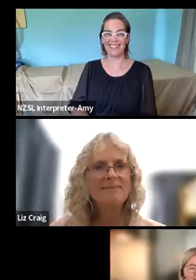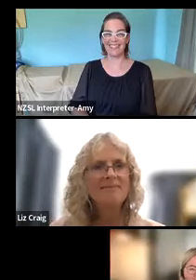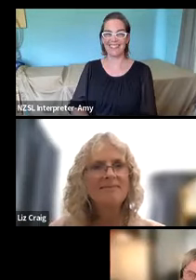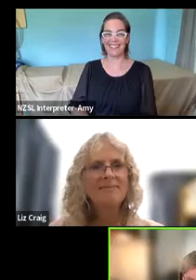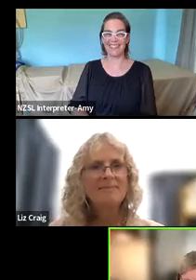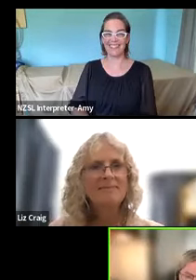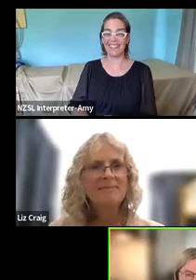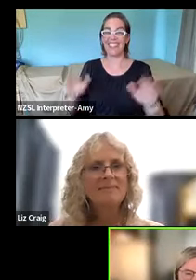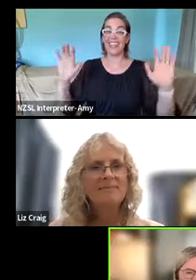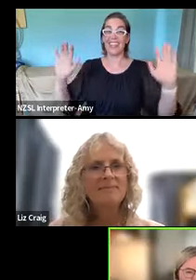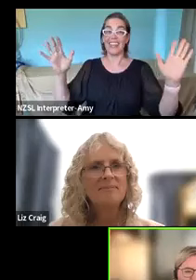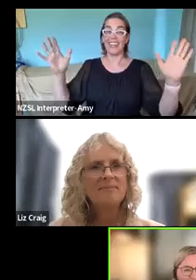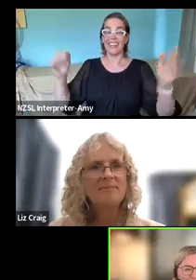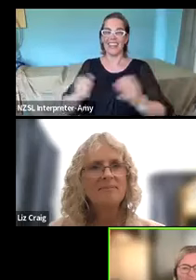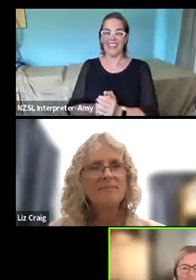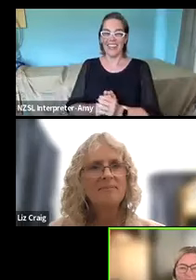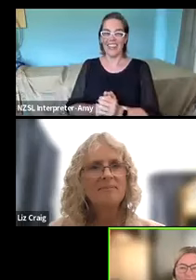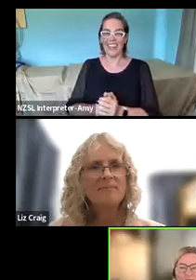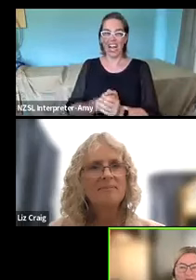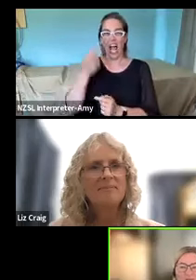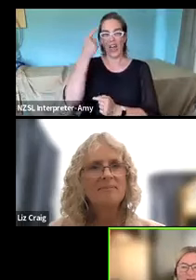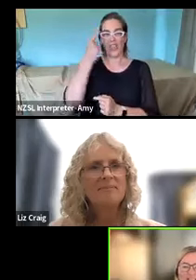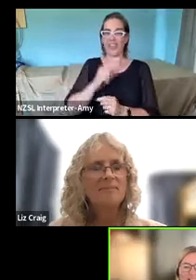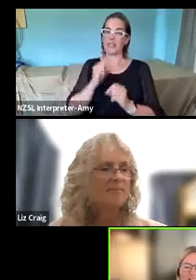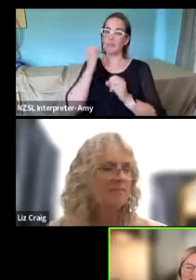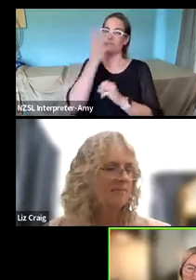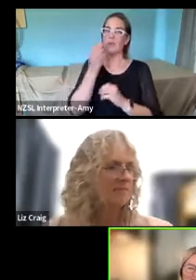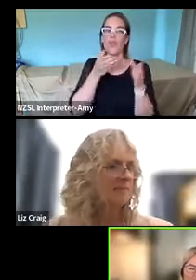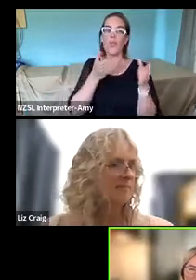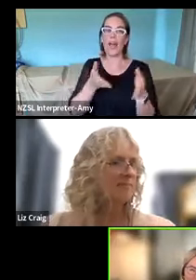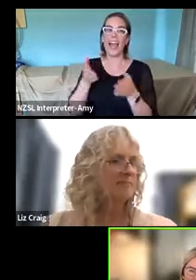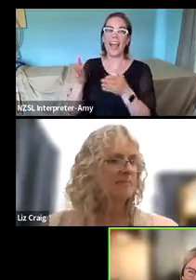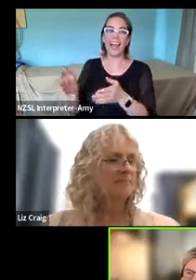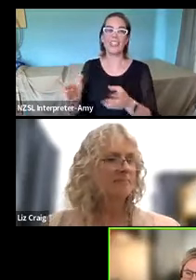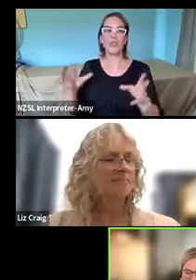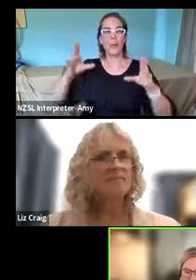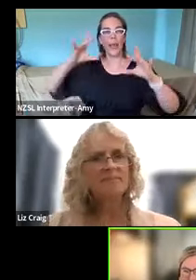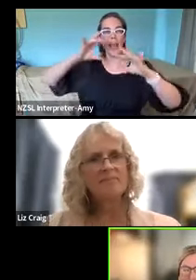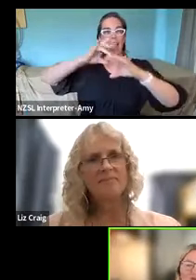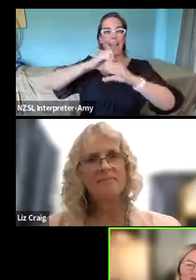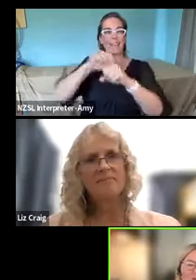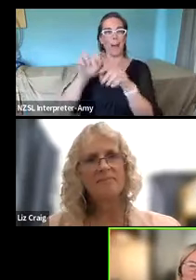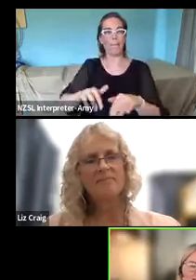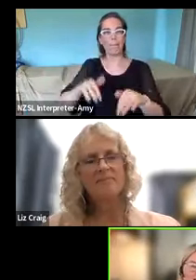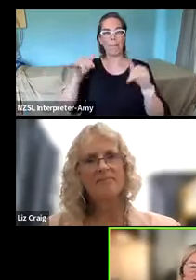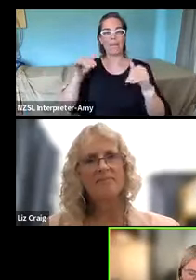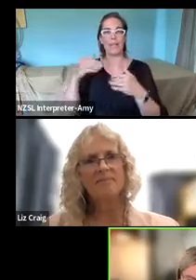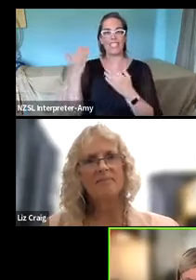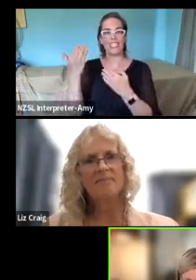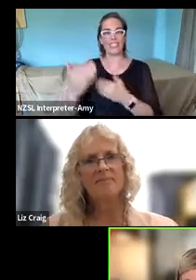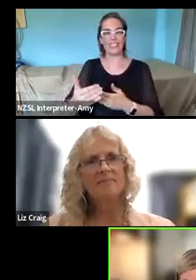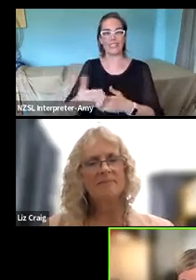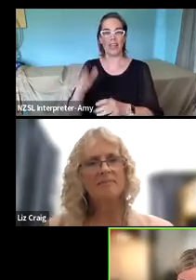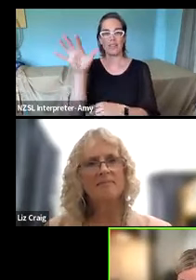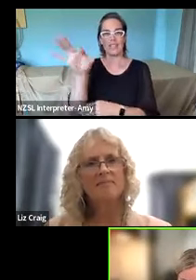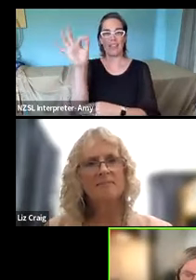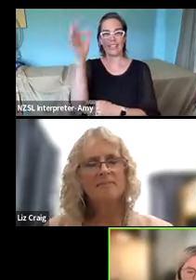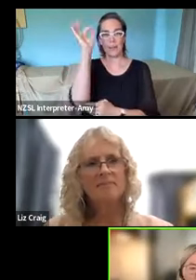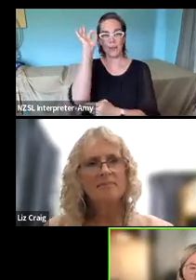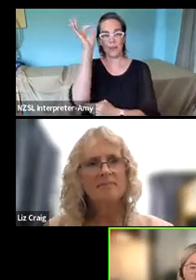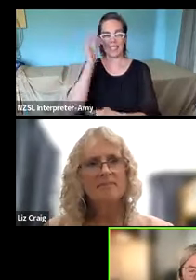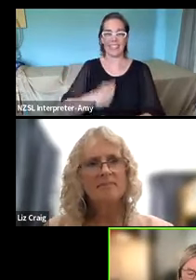There we go. I think that's a beautiful way to end our public session of our select committee. If